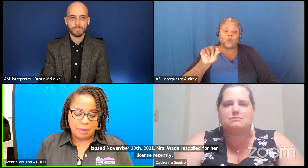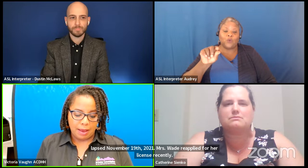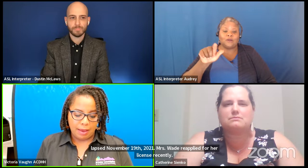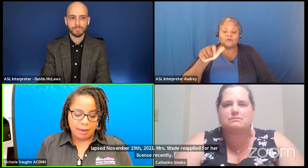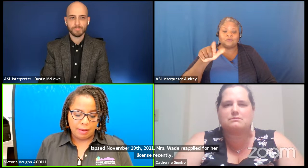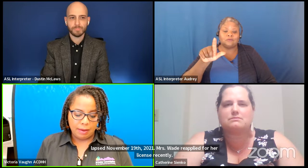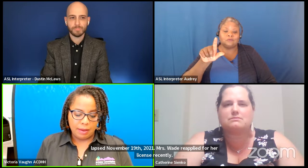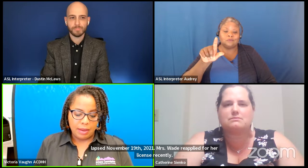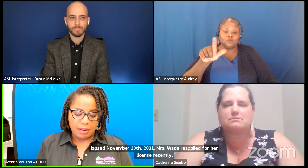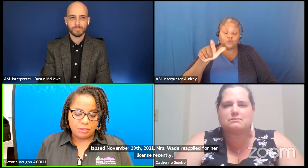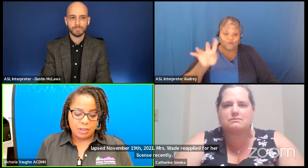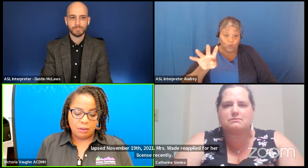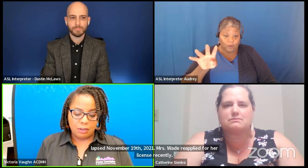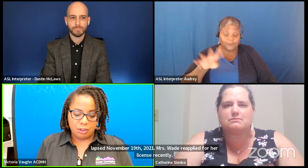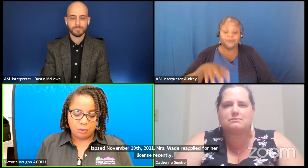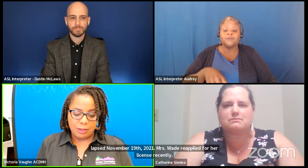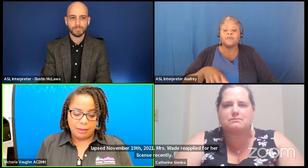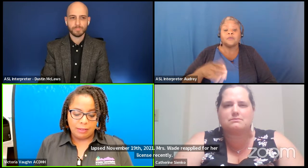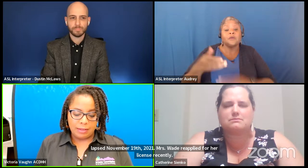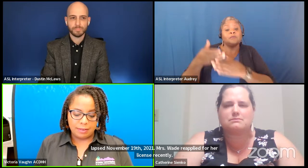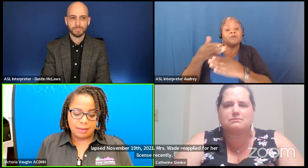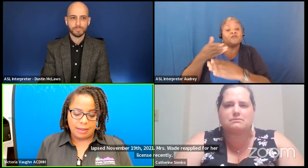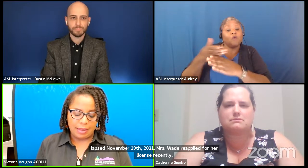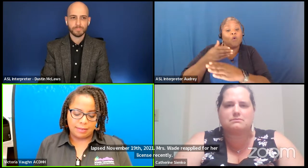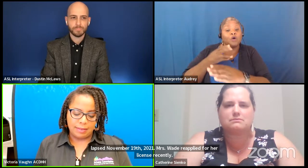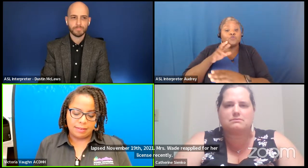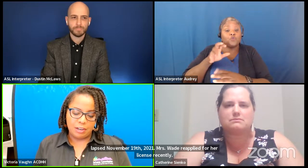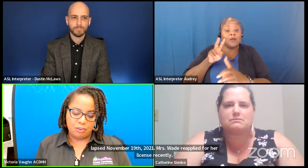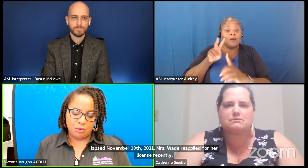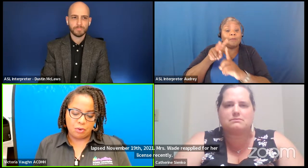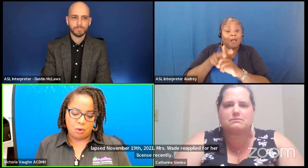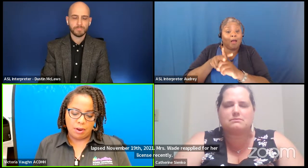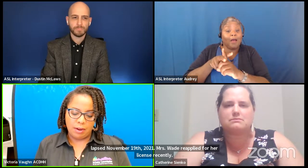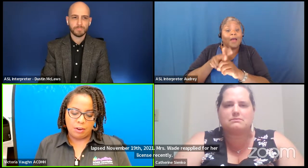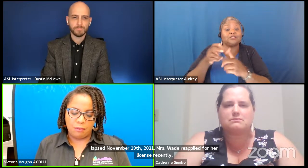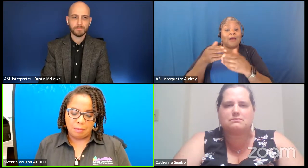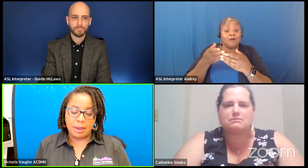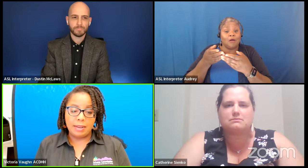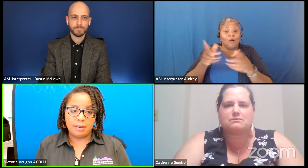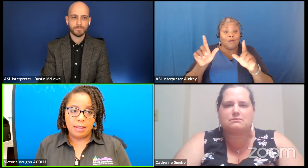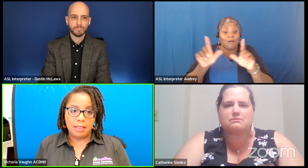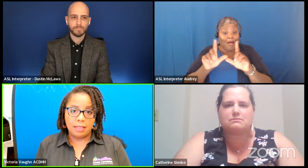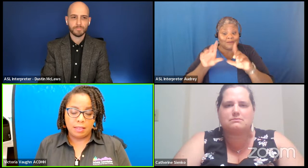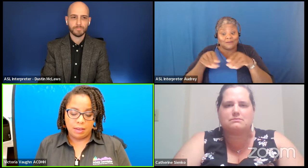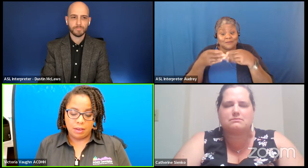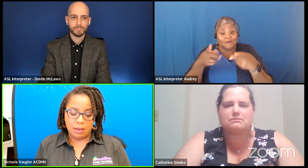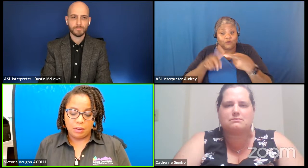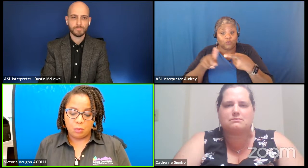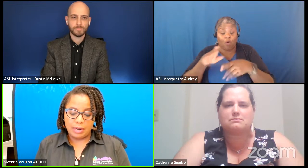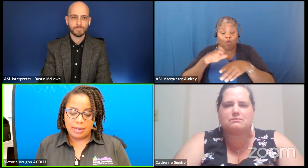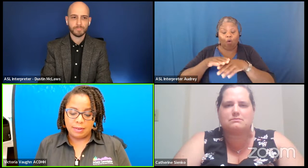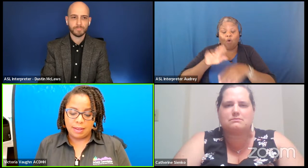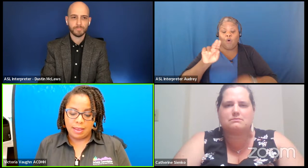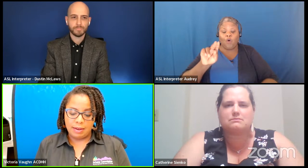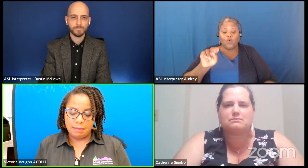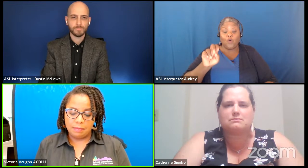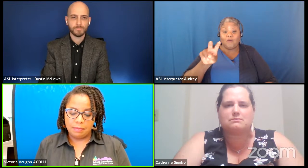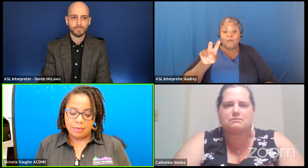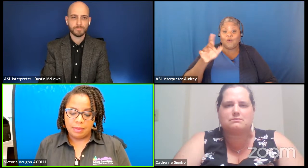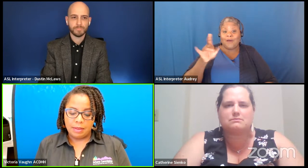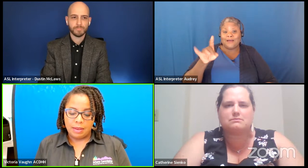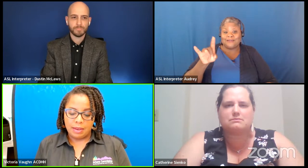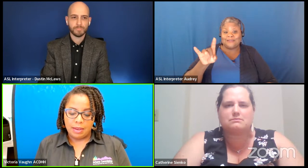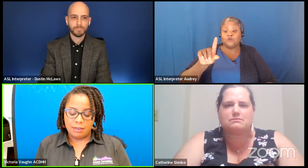to reapplying, she held a generalist license issued on November 18,